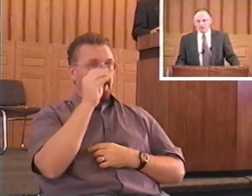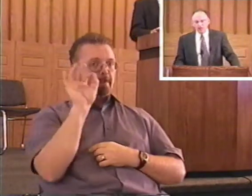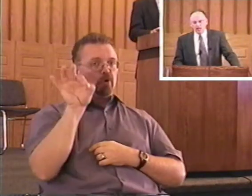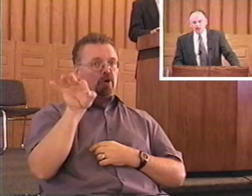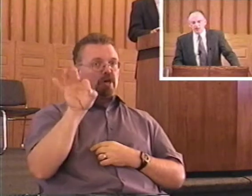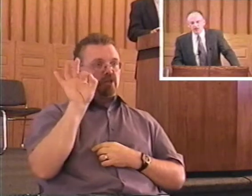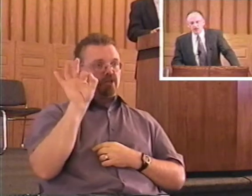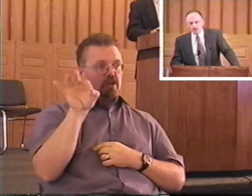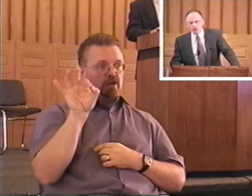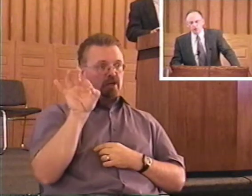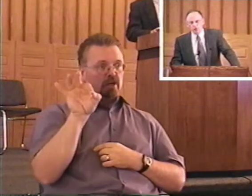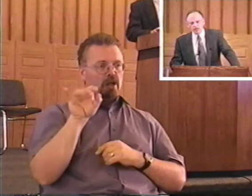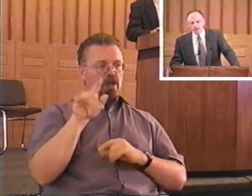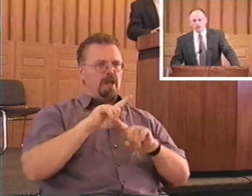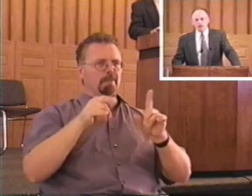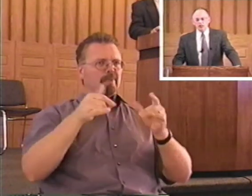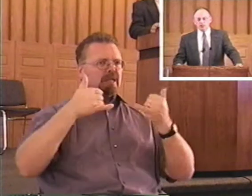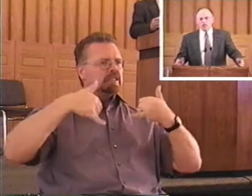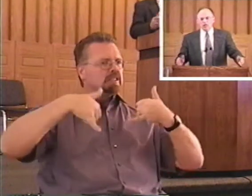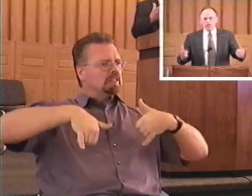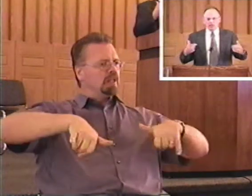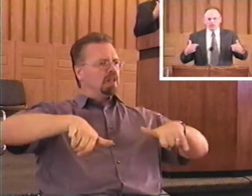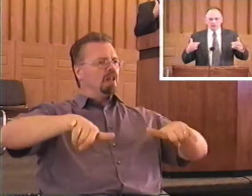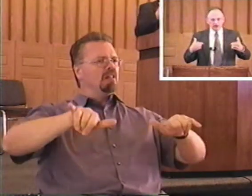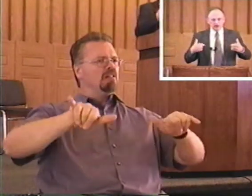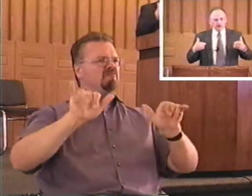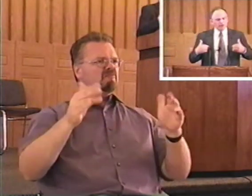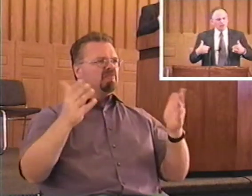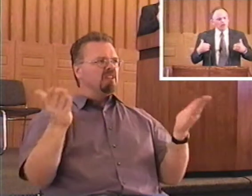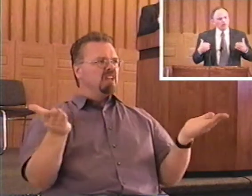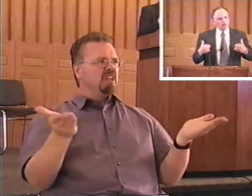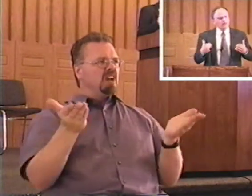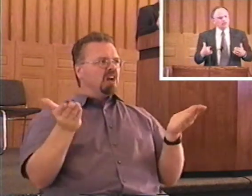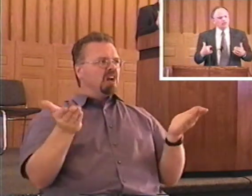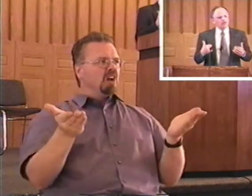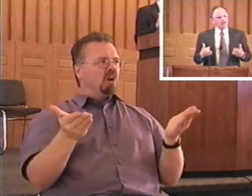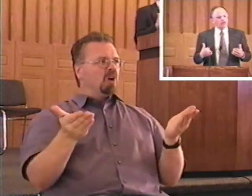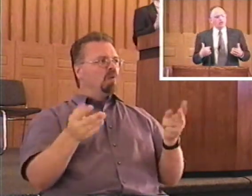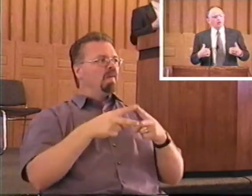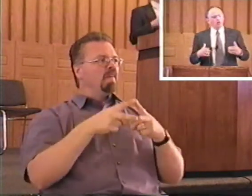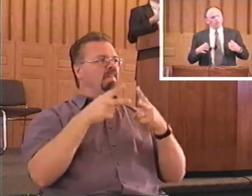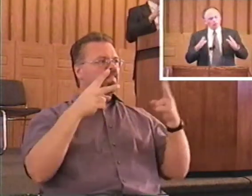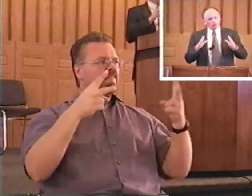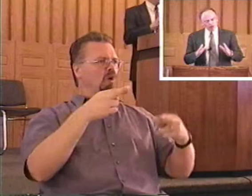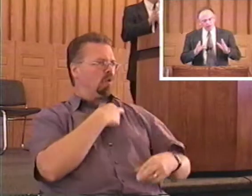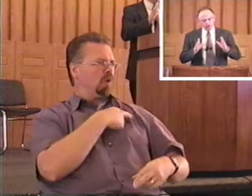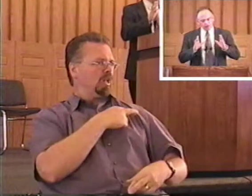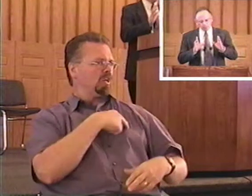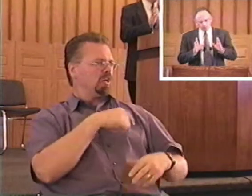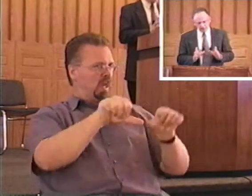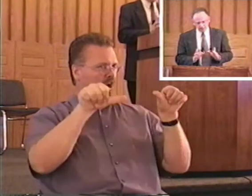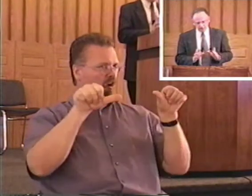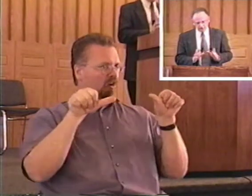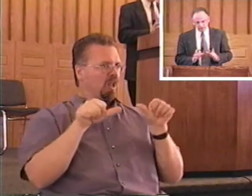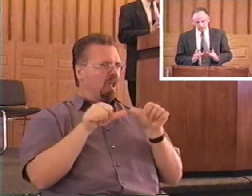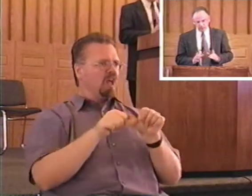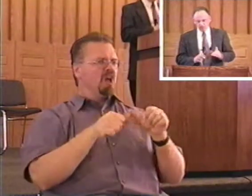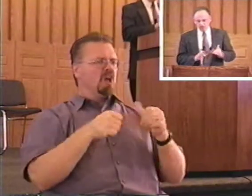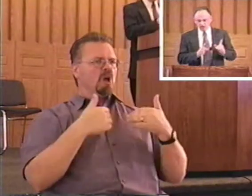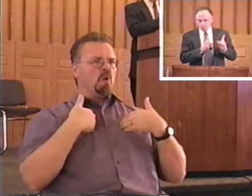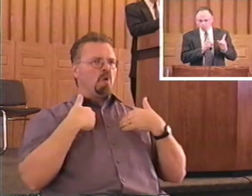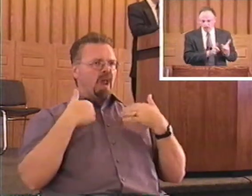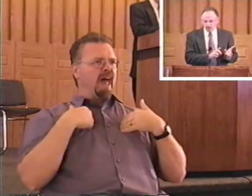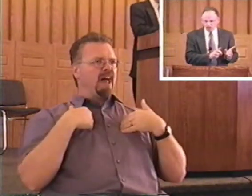preaching. And yet we, living in a very religious area, run the